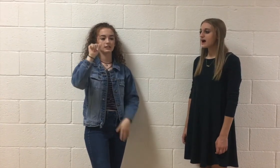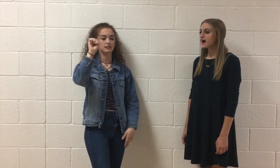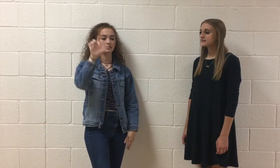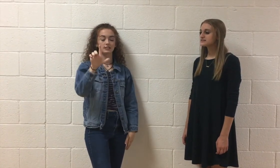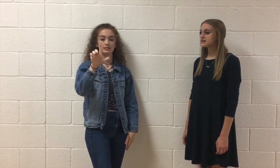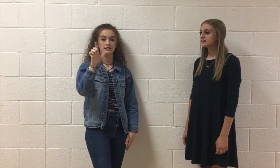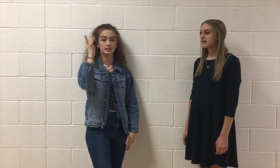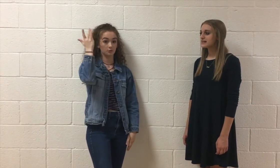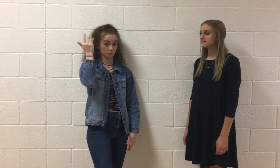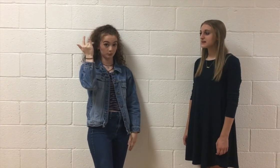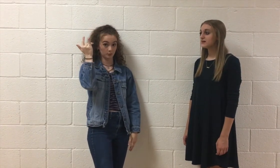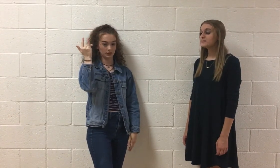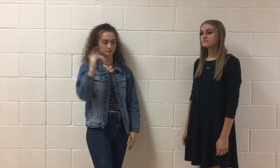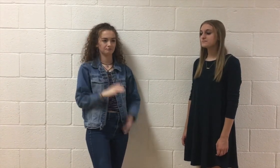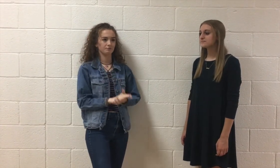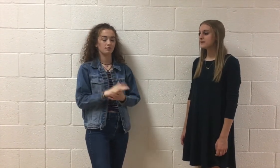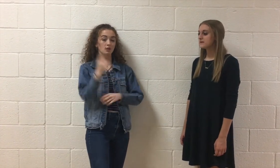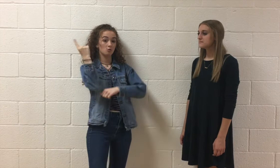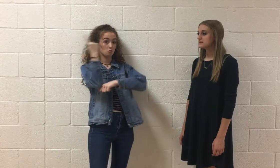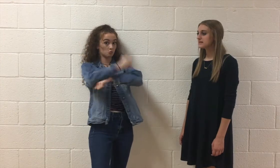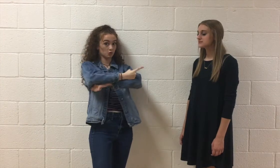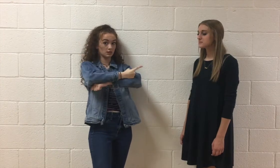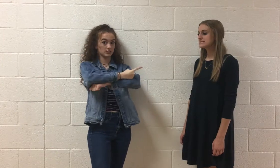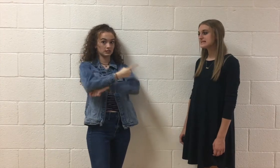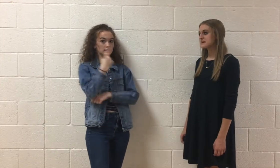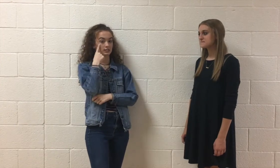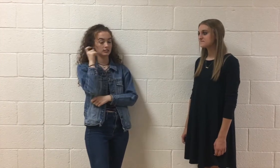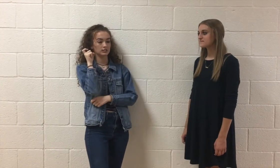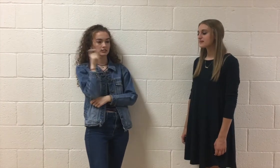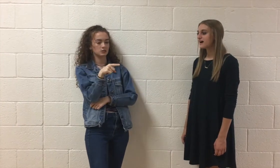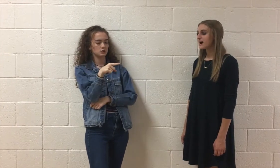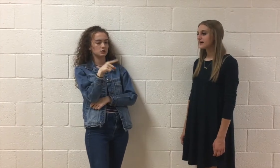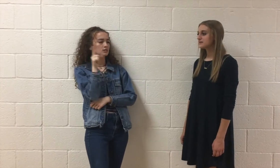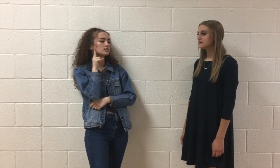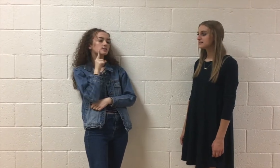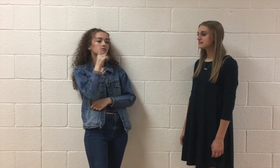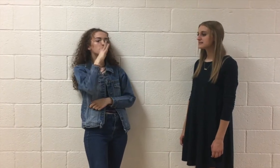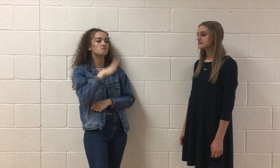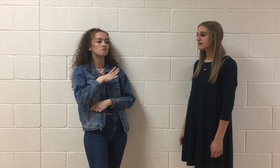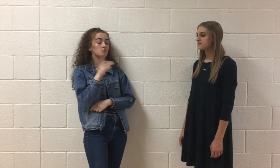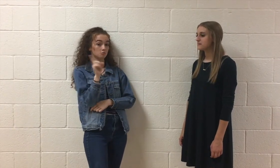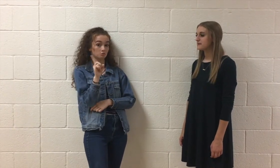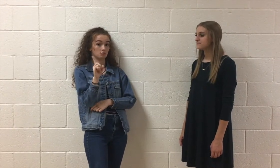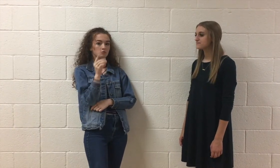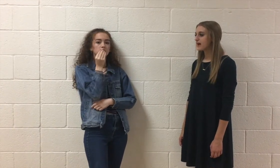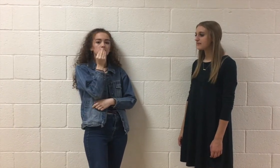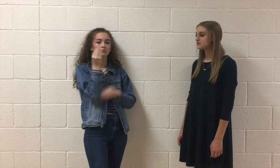I started ASL because one day I noticed a deaf woman at the